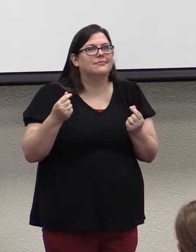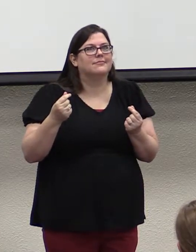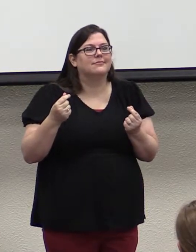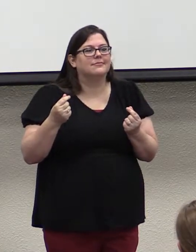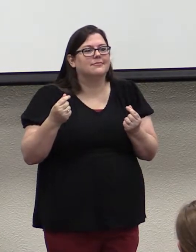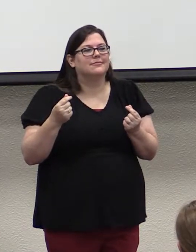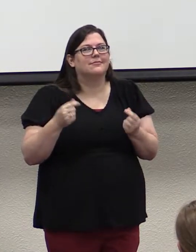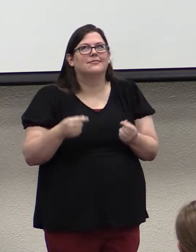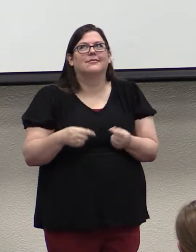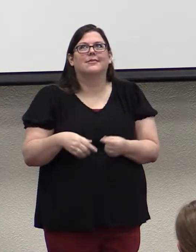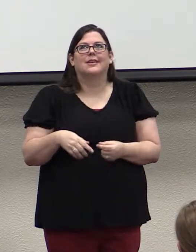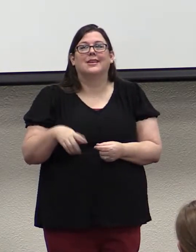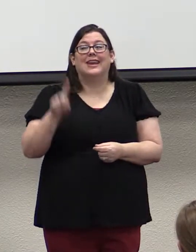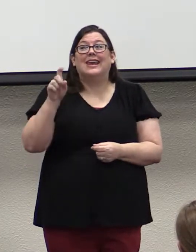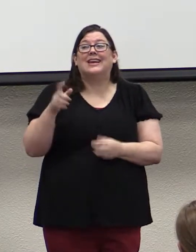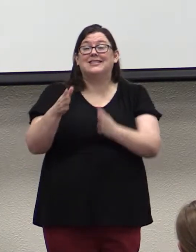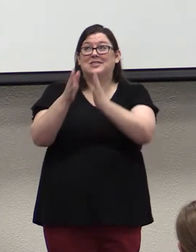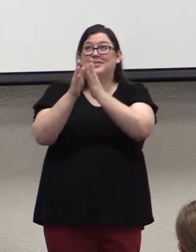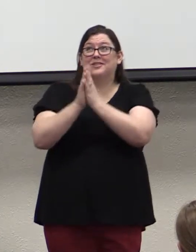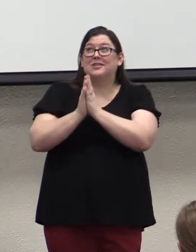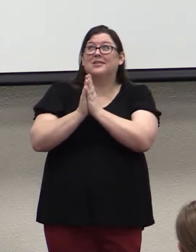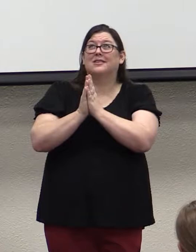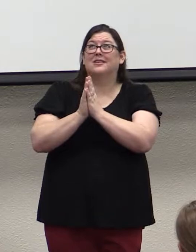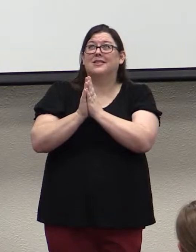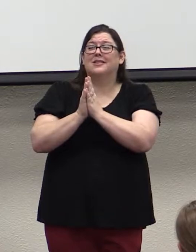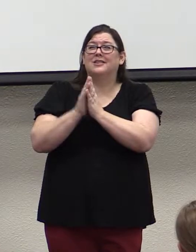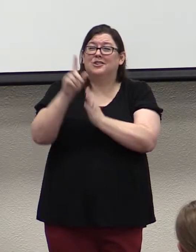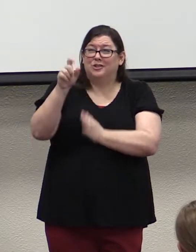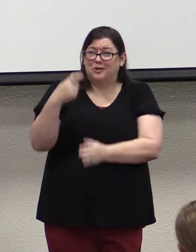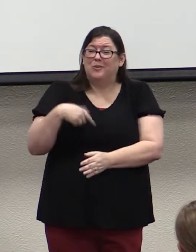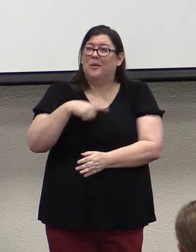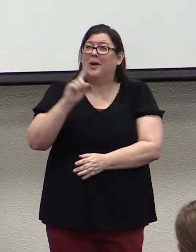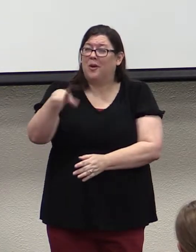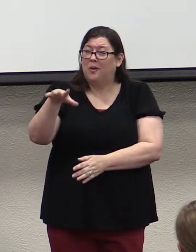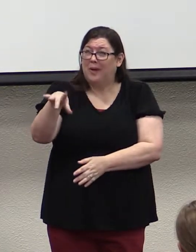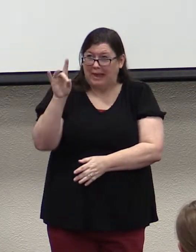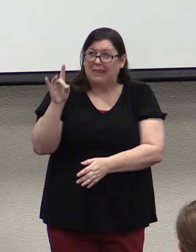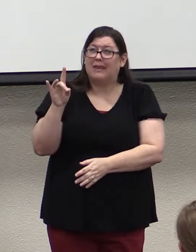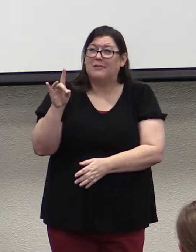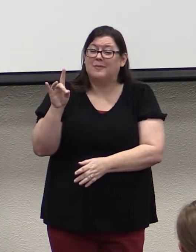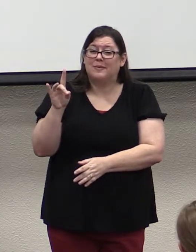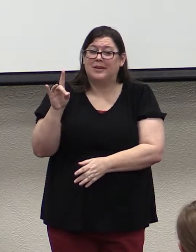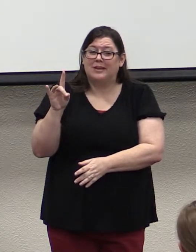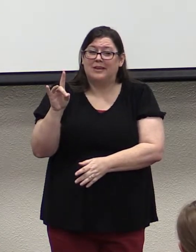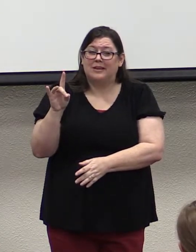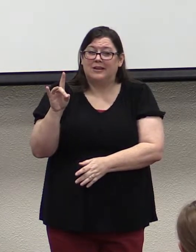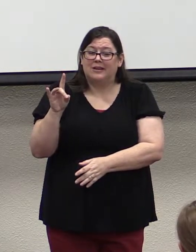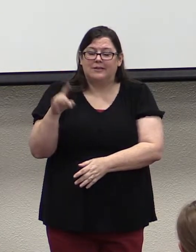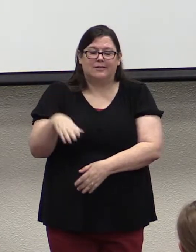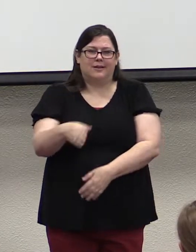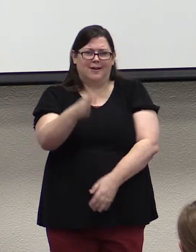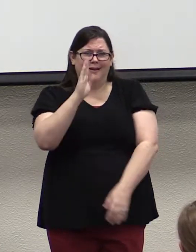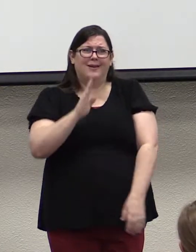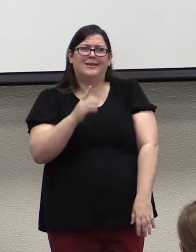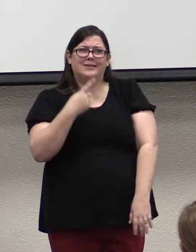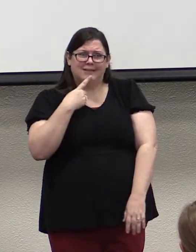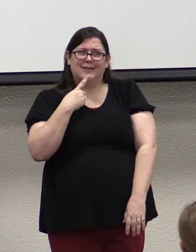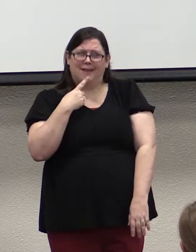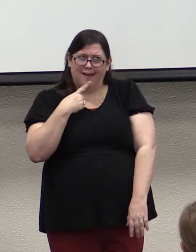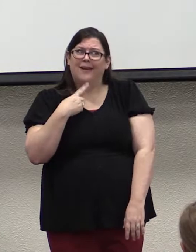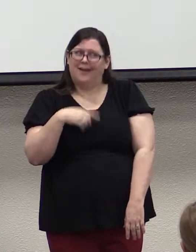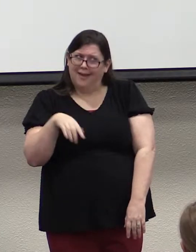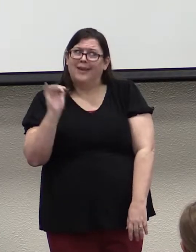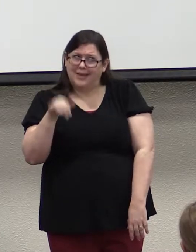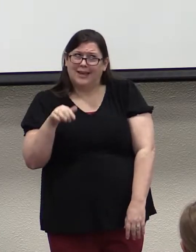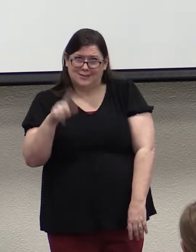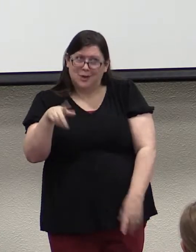He asked God first. Should we go get our women back? Should we go get these guys? Of course, God says, go take care of it, and they